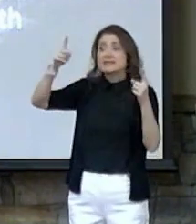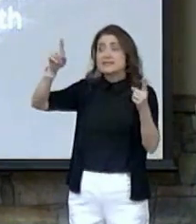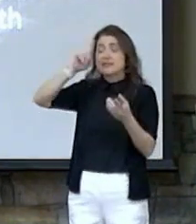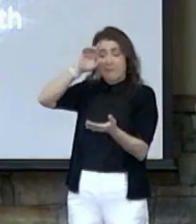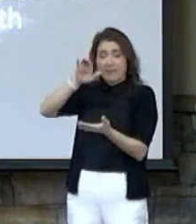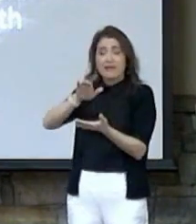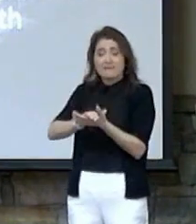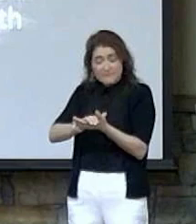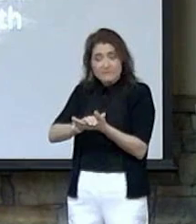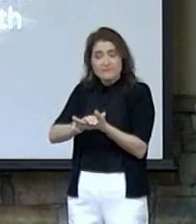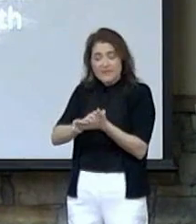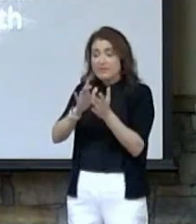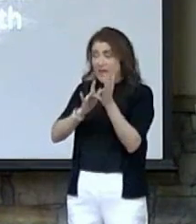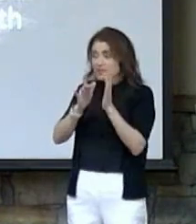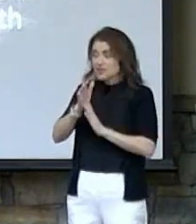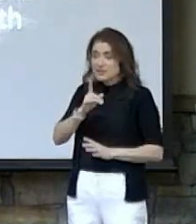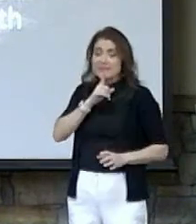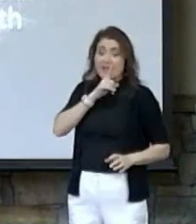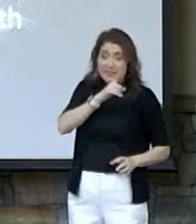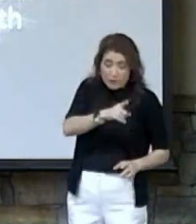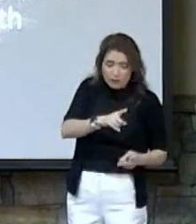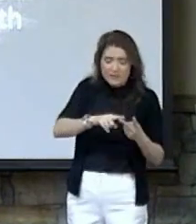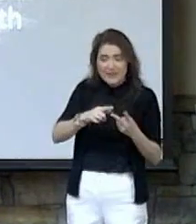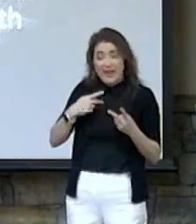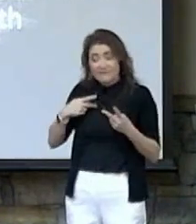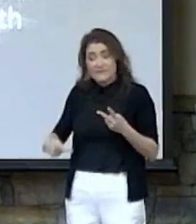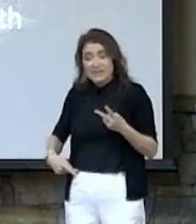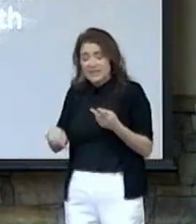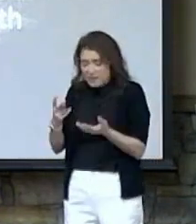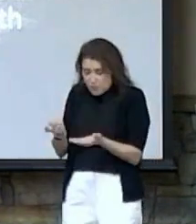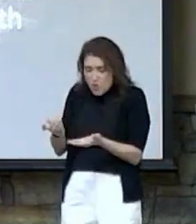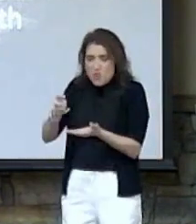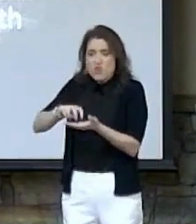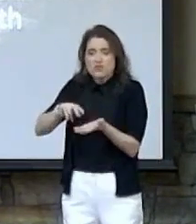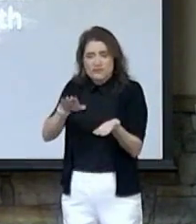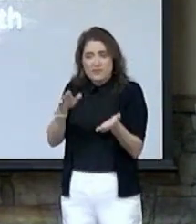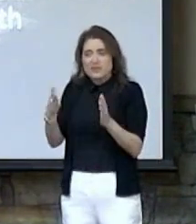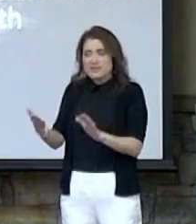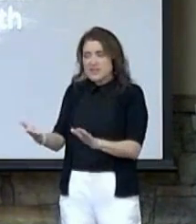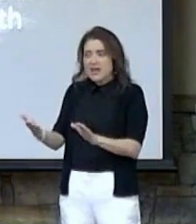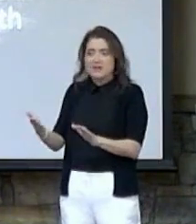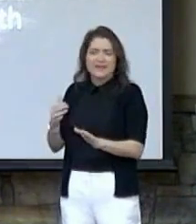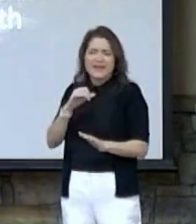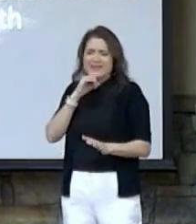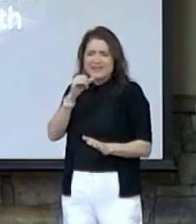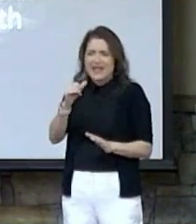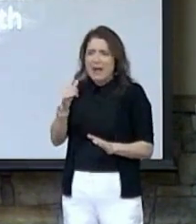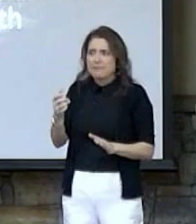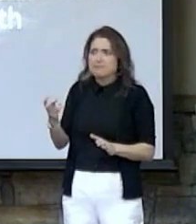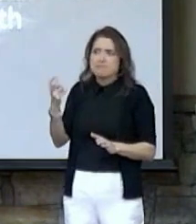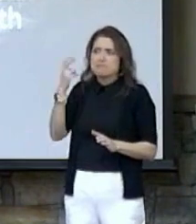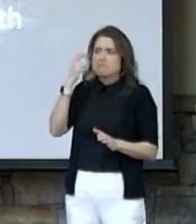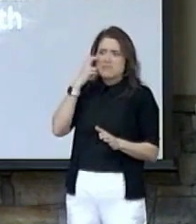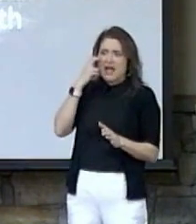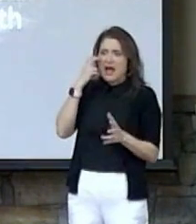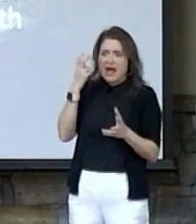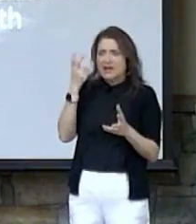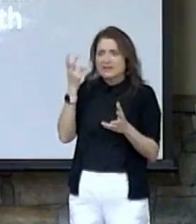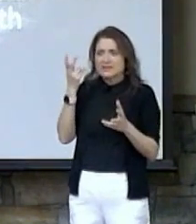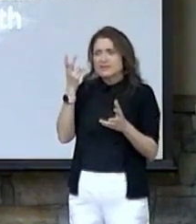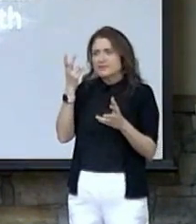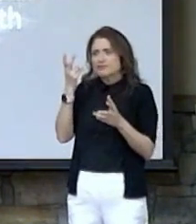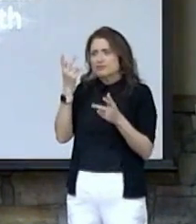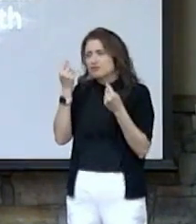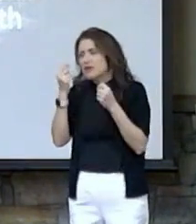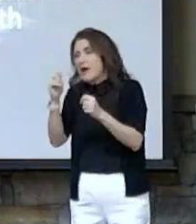that Jesus literally and physically rose from the dead, it's not some blind leap in the dark where we